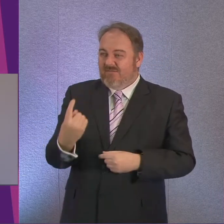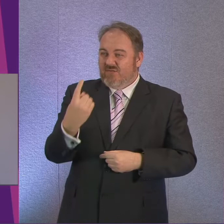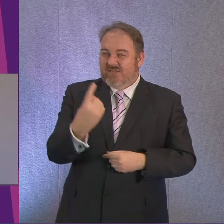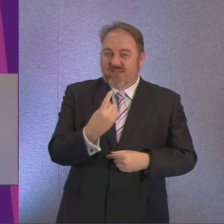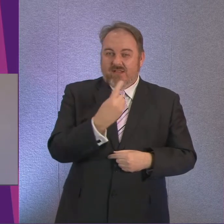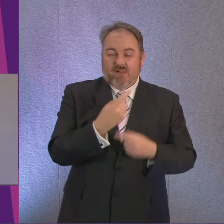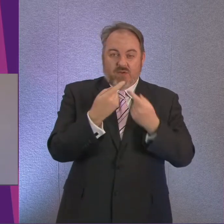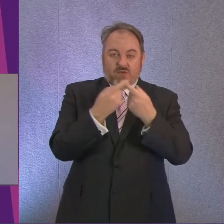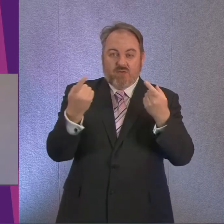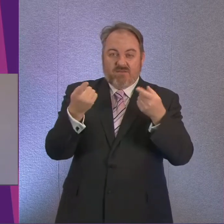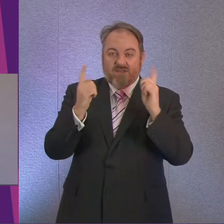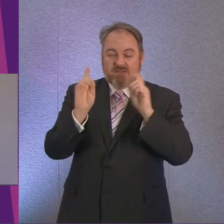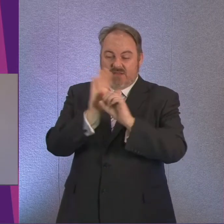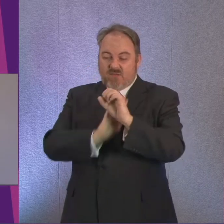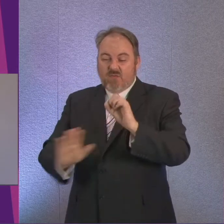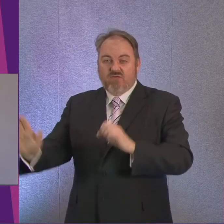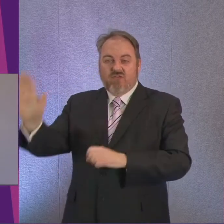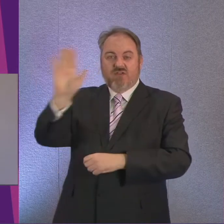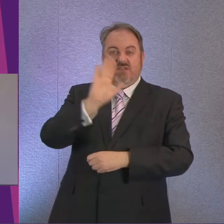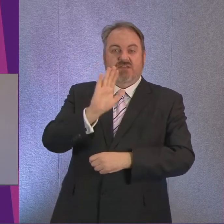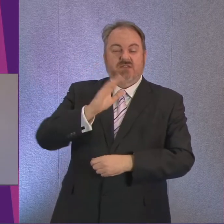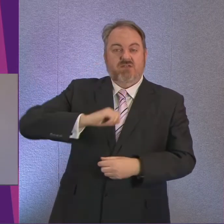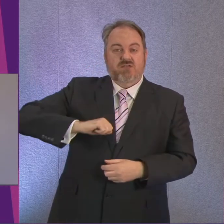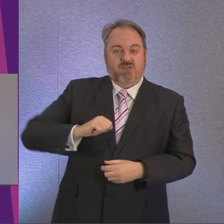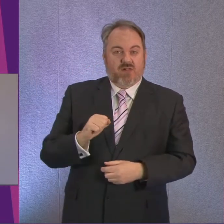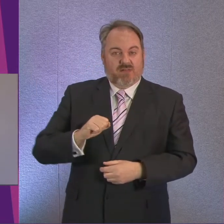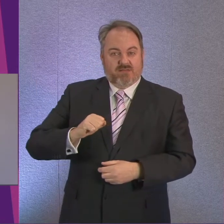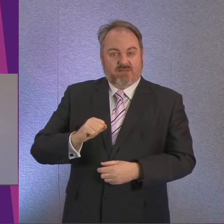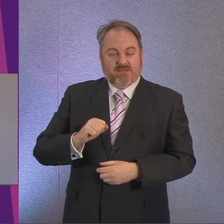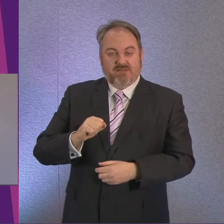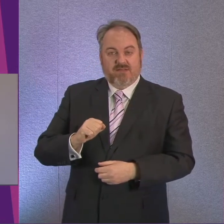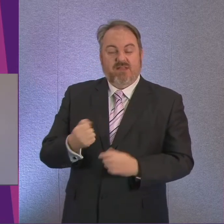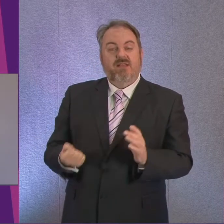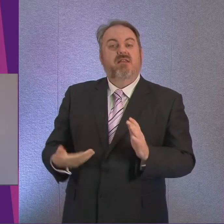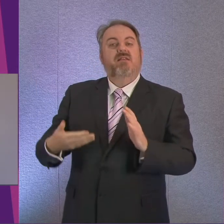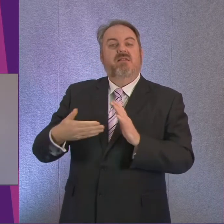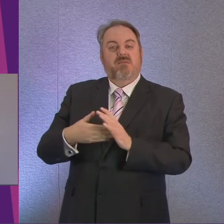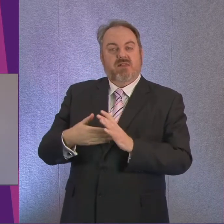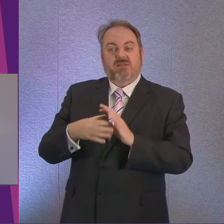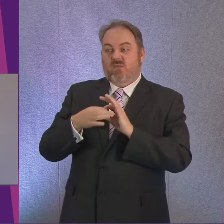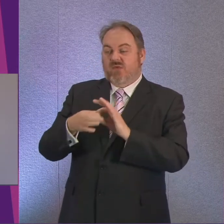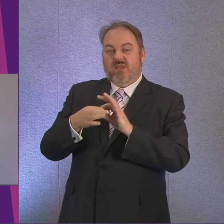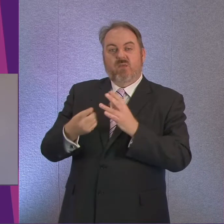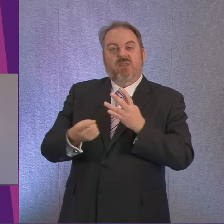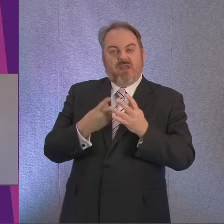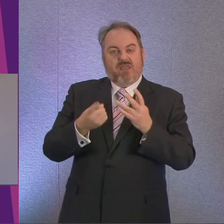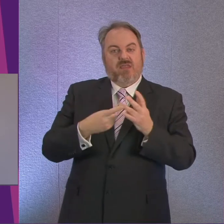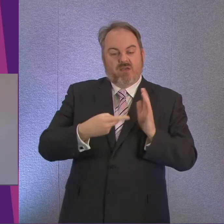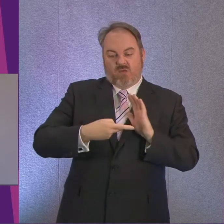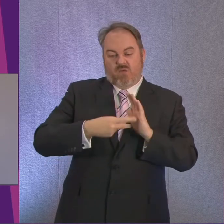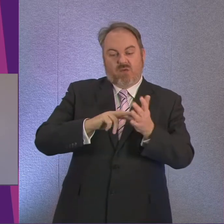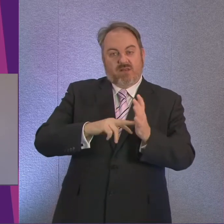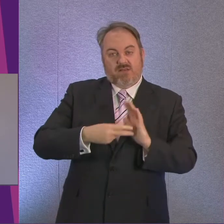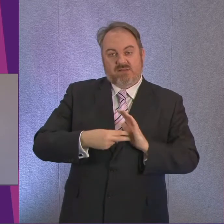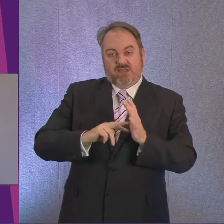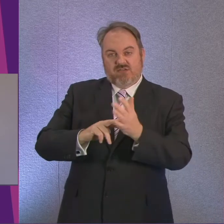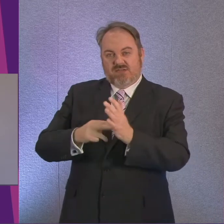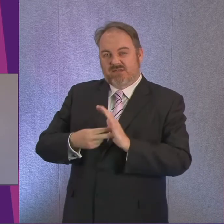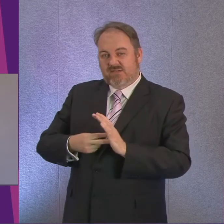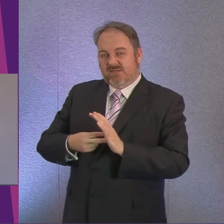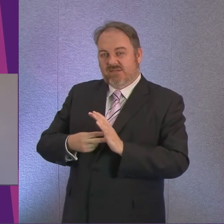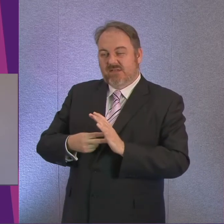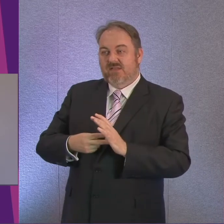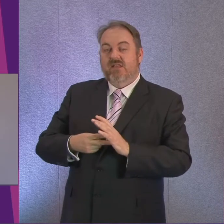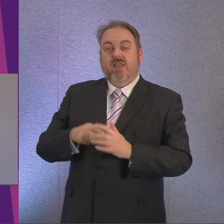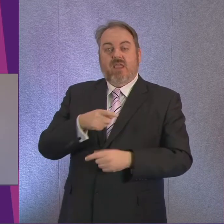ongoing interaction with University Scotland and other stakeholders on this issue. They are doing a